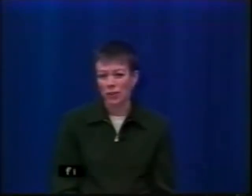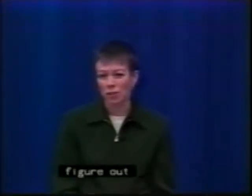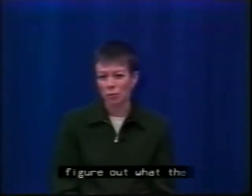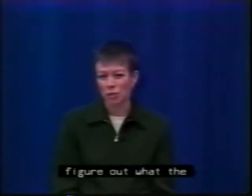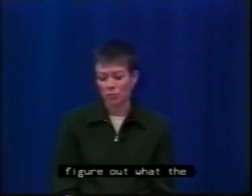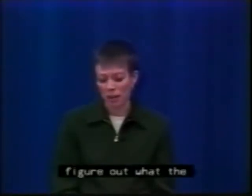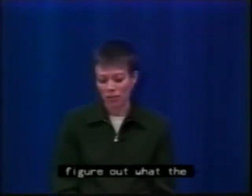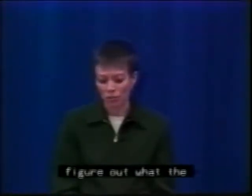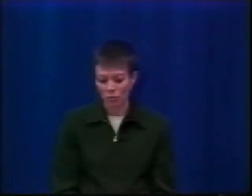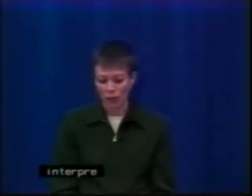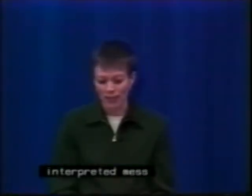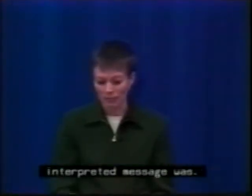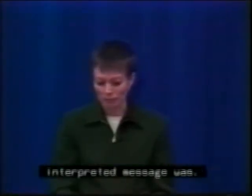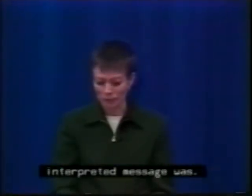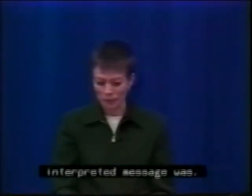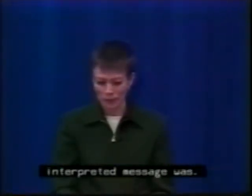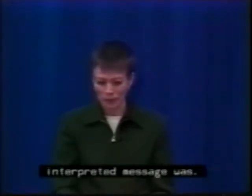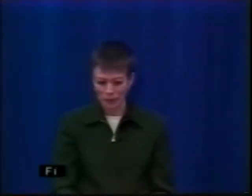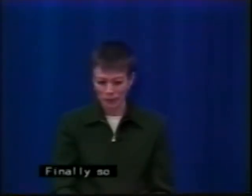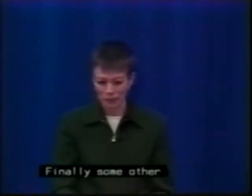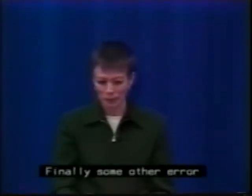the interpreted message was.